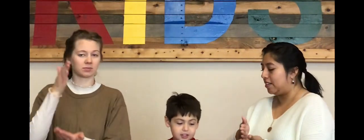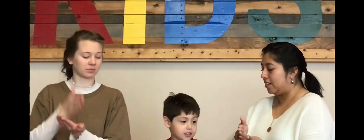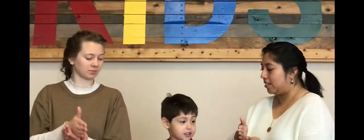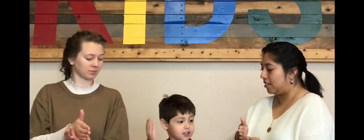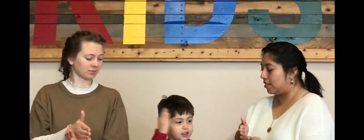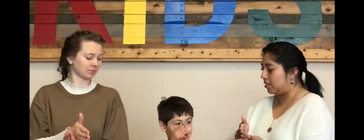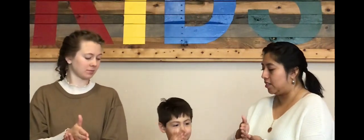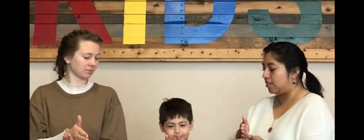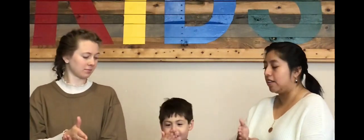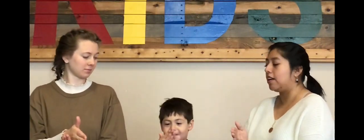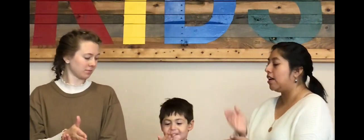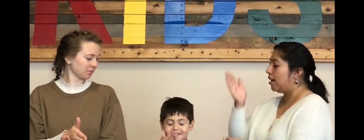Stop.